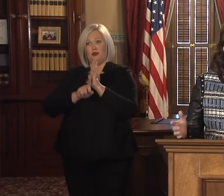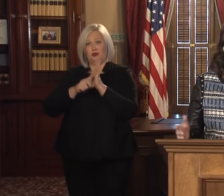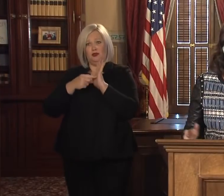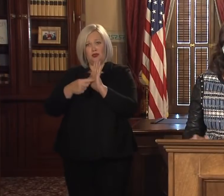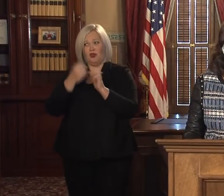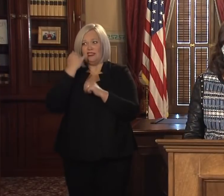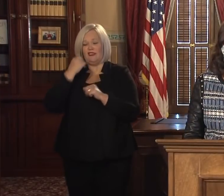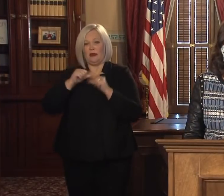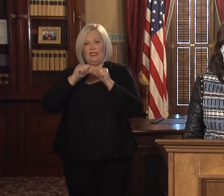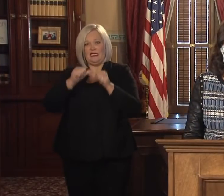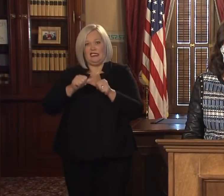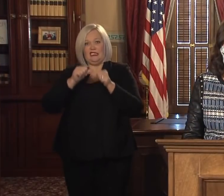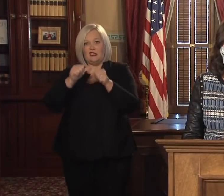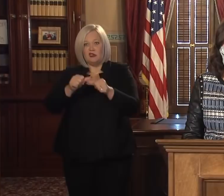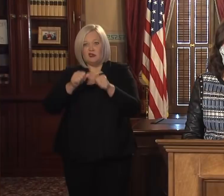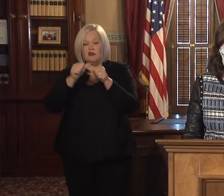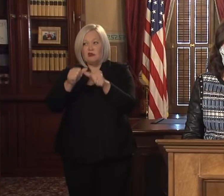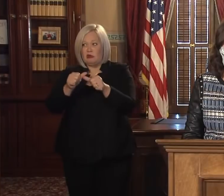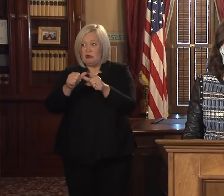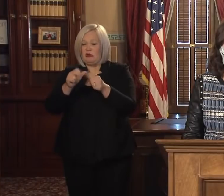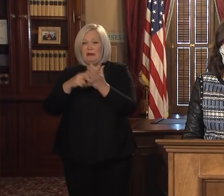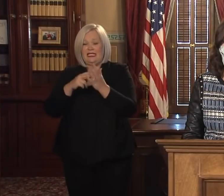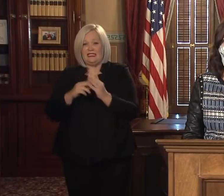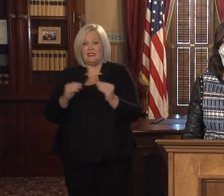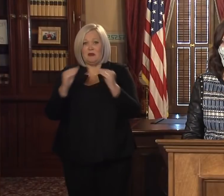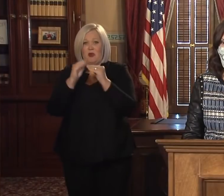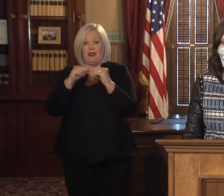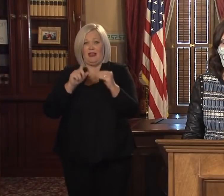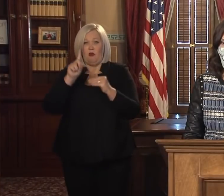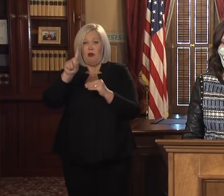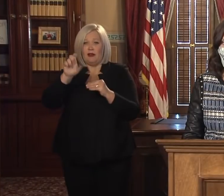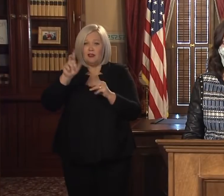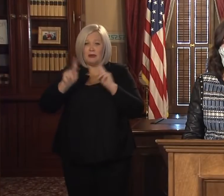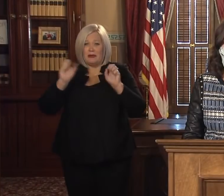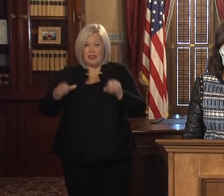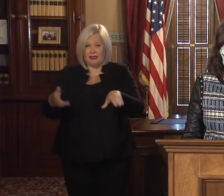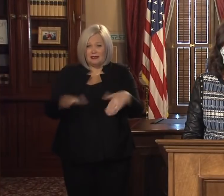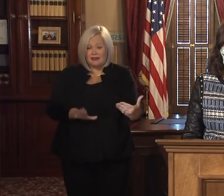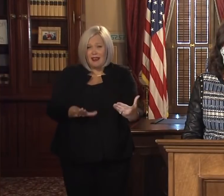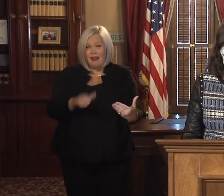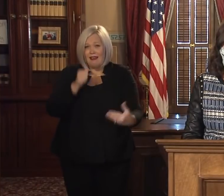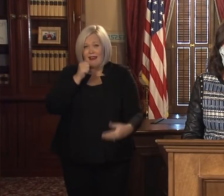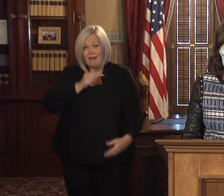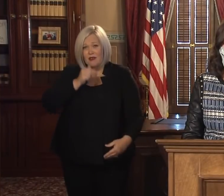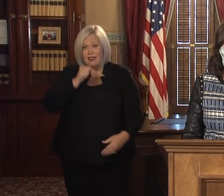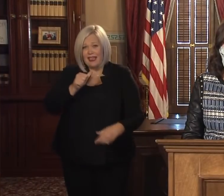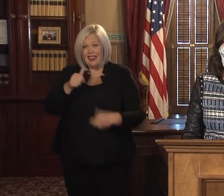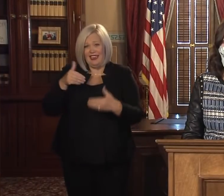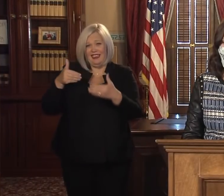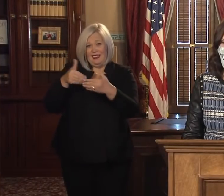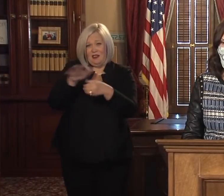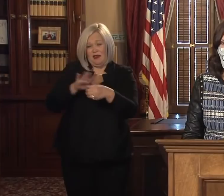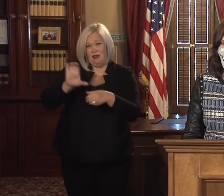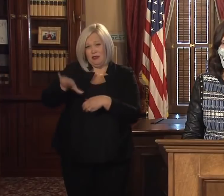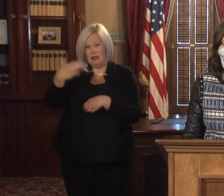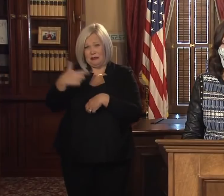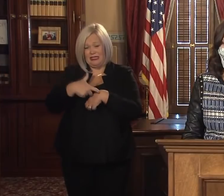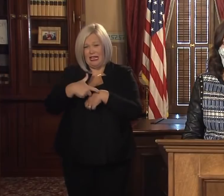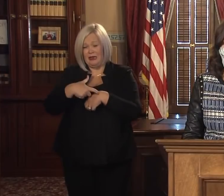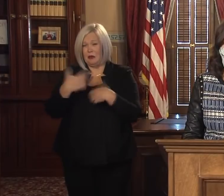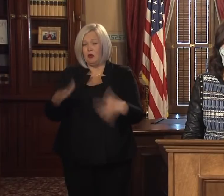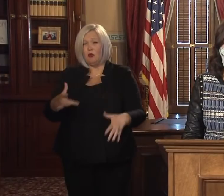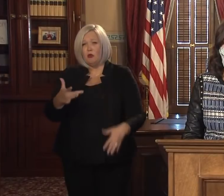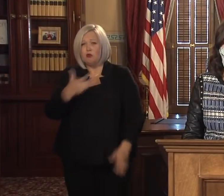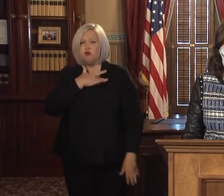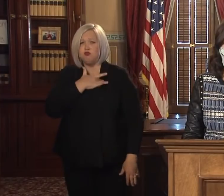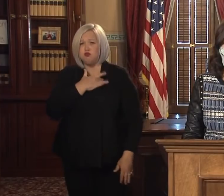trend continues, we could be losing 100 people a day around Christmas here in Michigan. That's a devastating thought, and that's